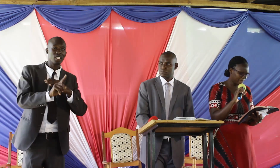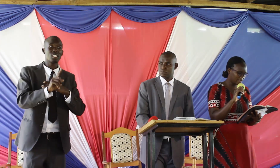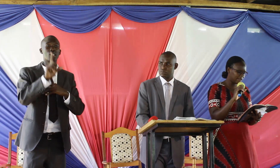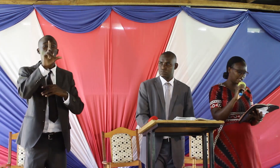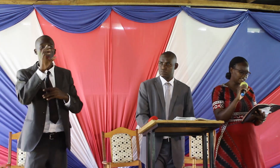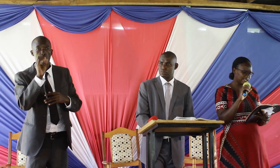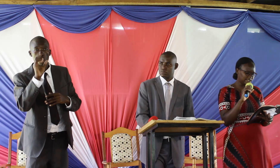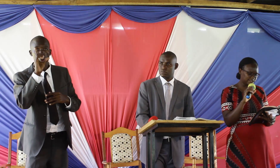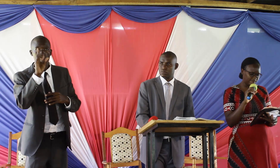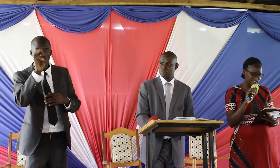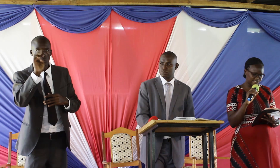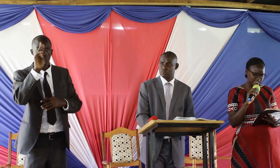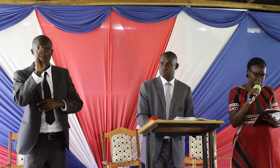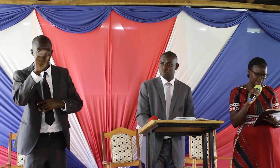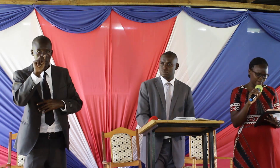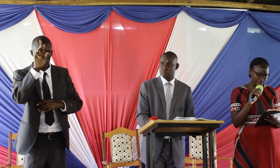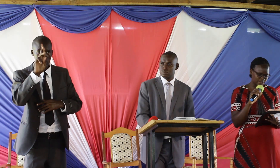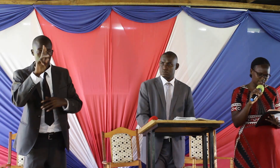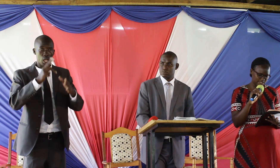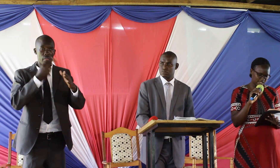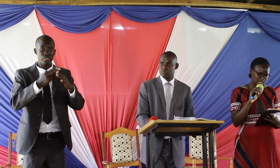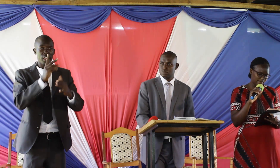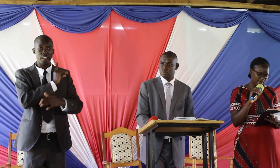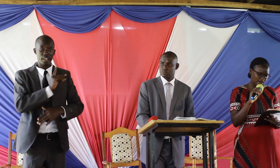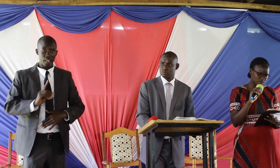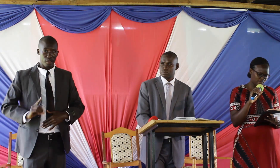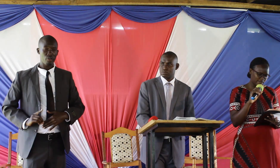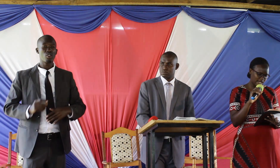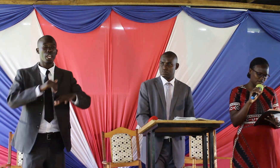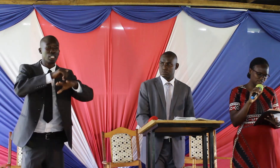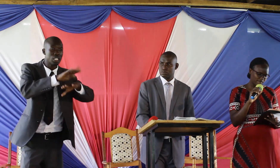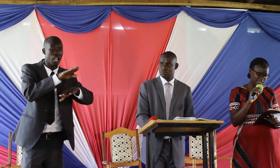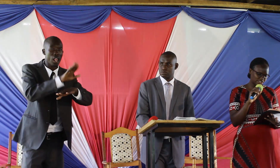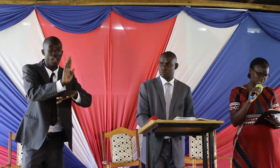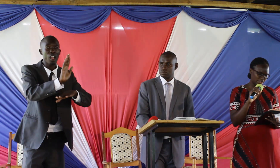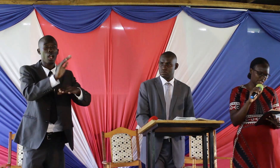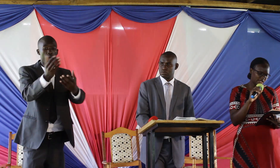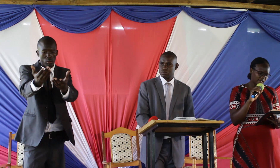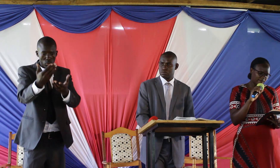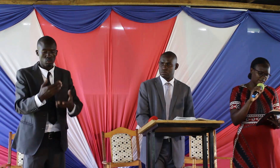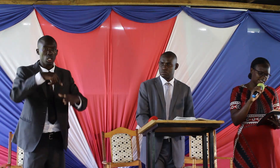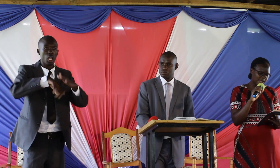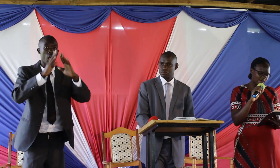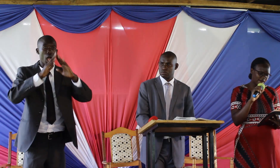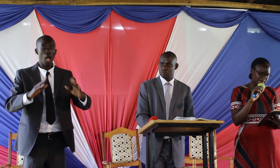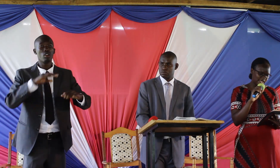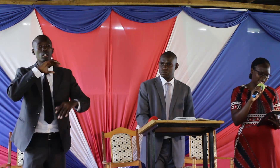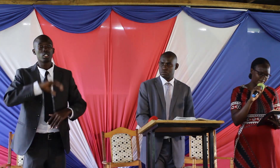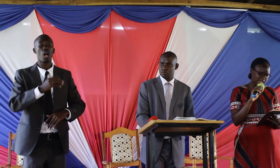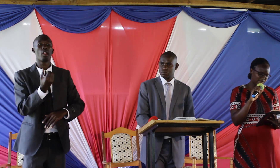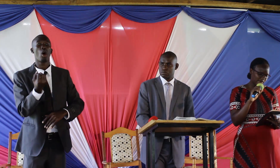in Lodebar. Then King David sent and brought him out of the house of Machir, the son